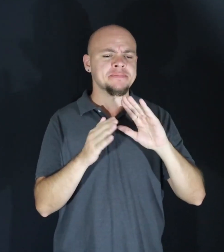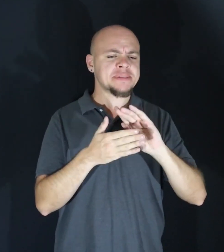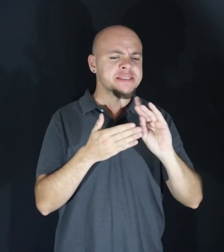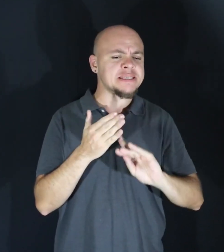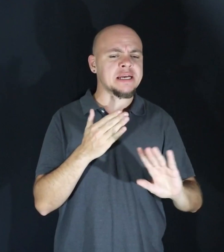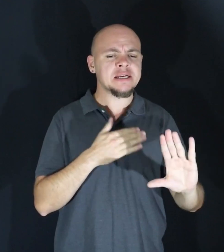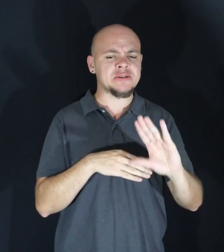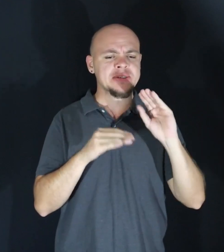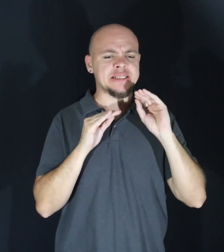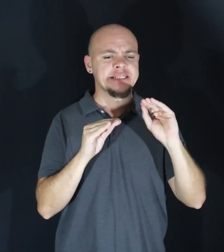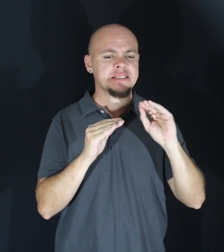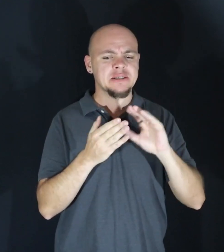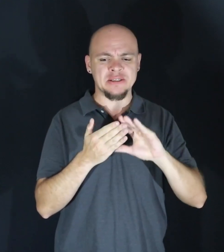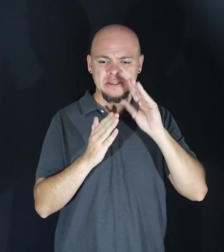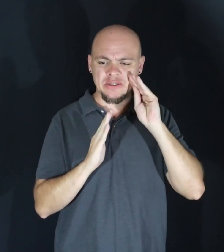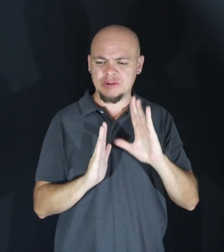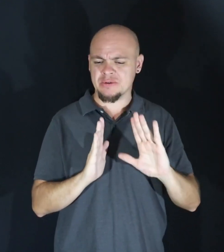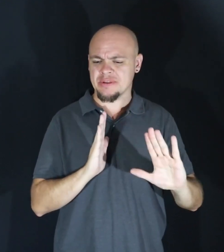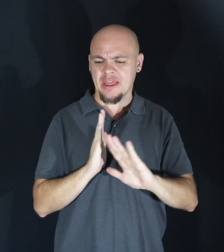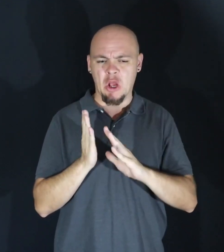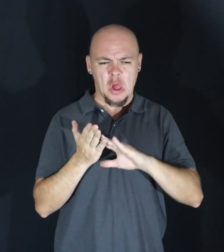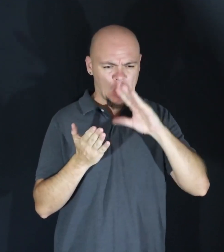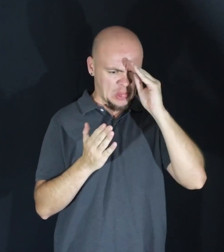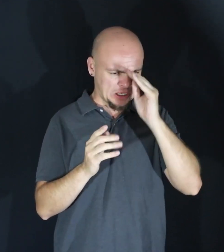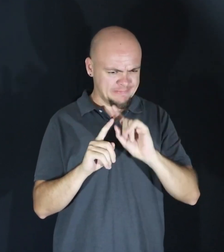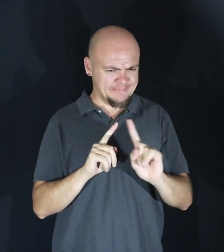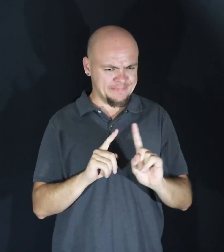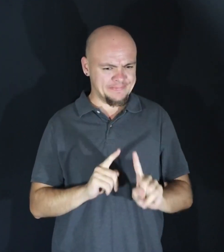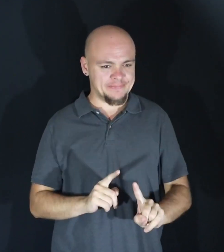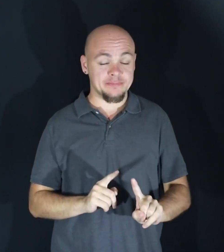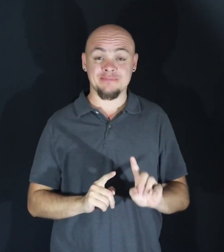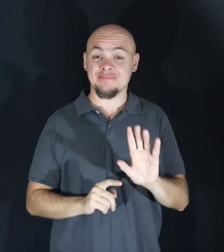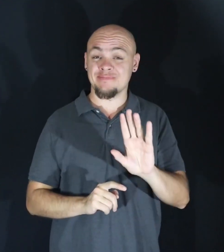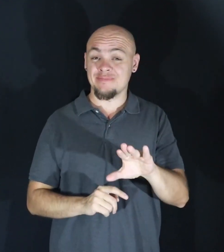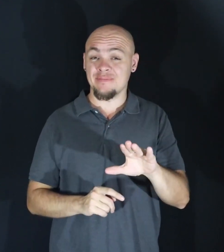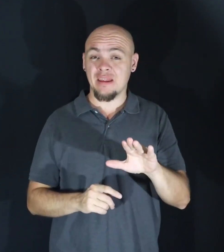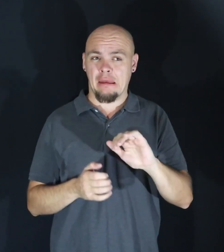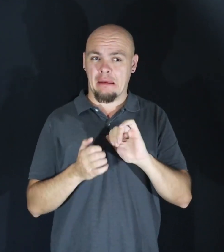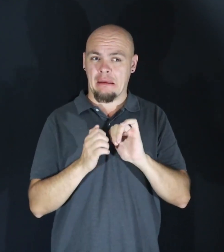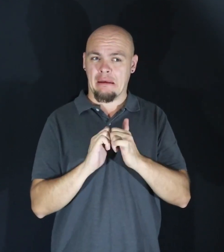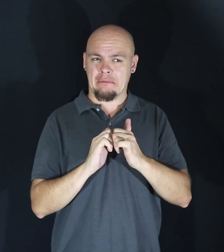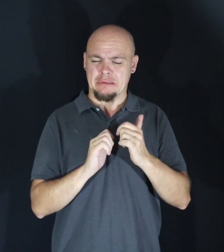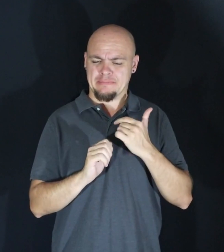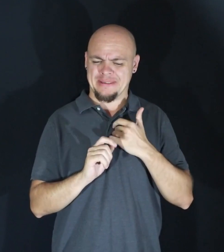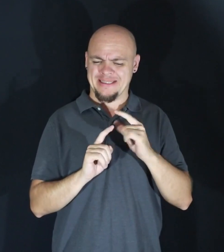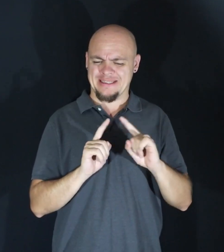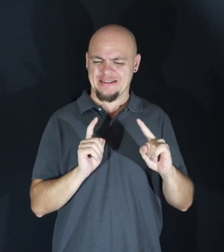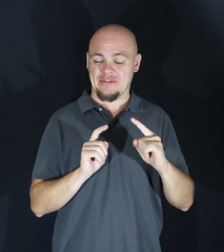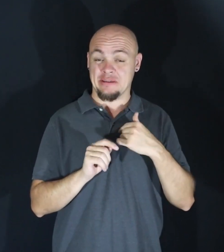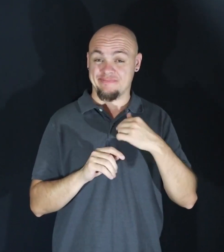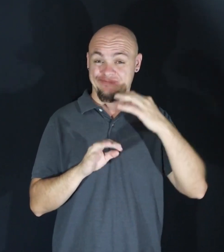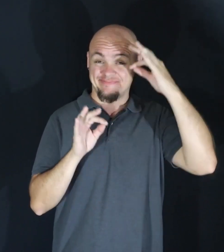instruction for students with learning differences, I knew very little about this difference.